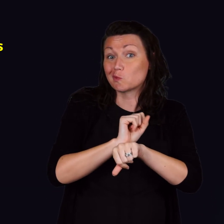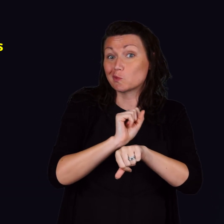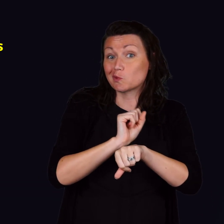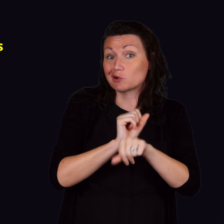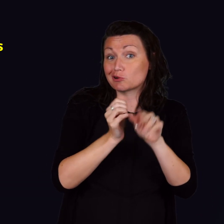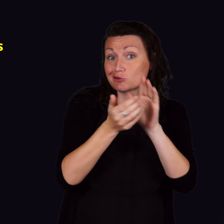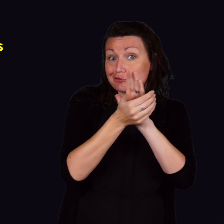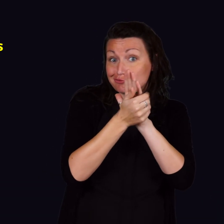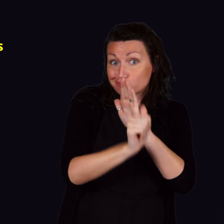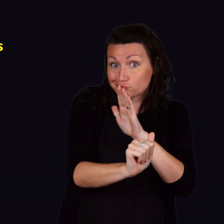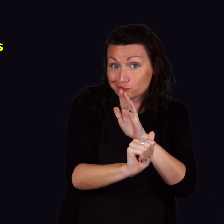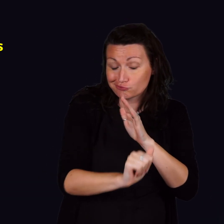work skills,